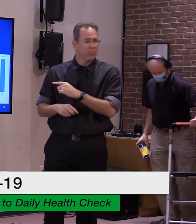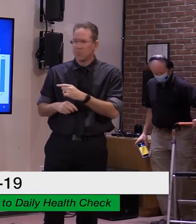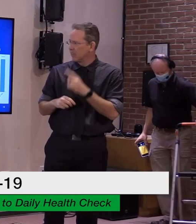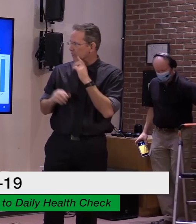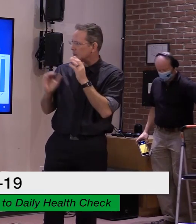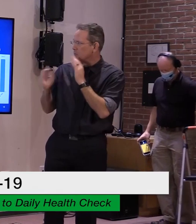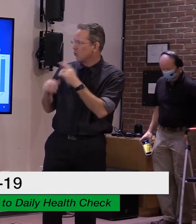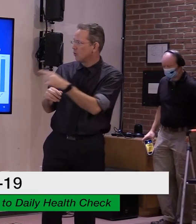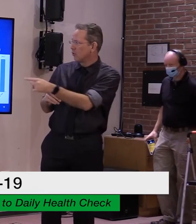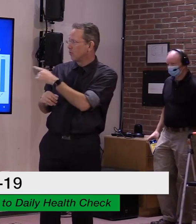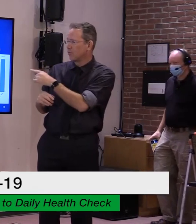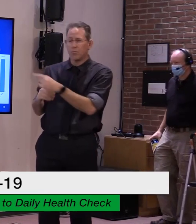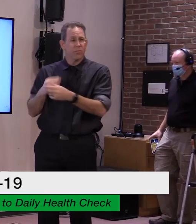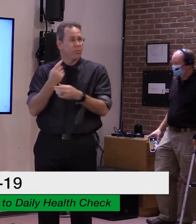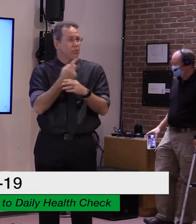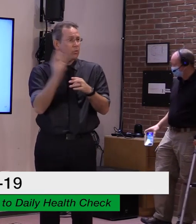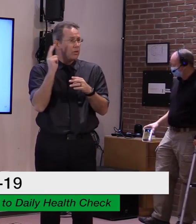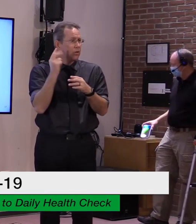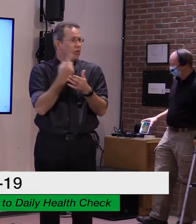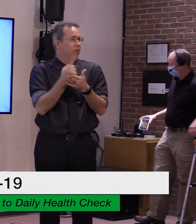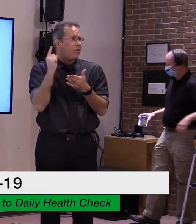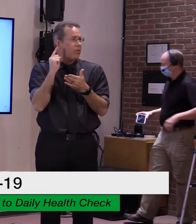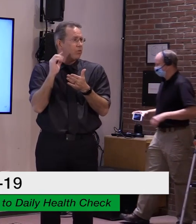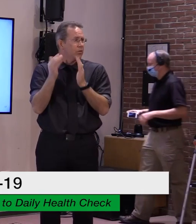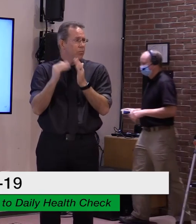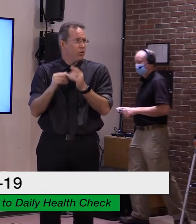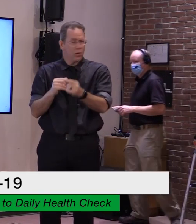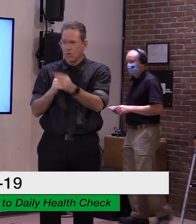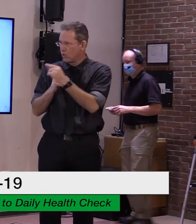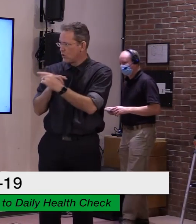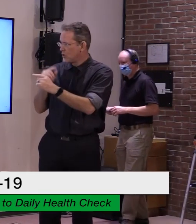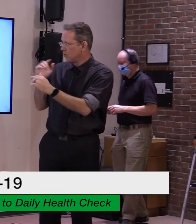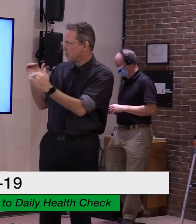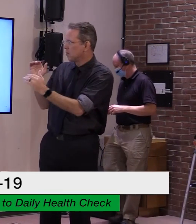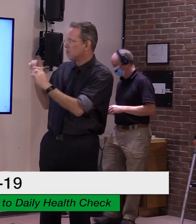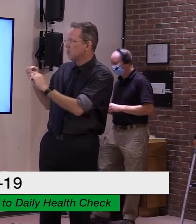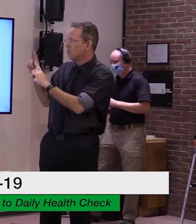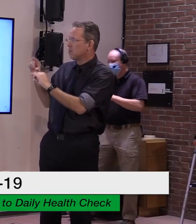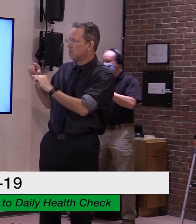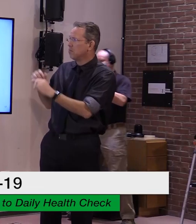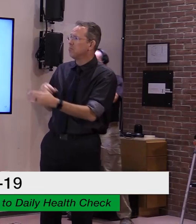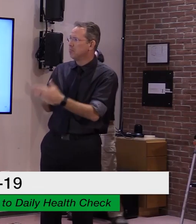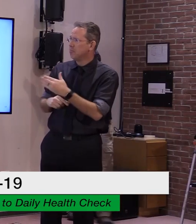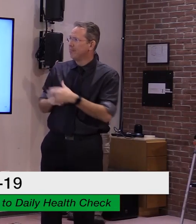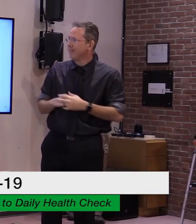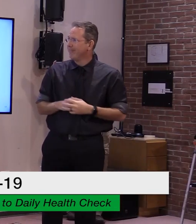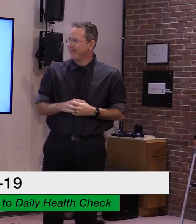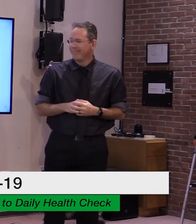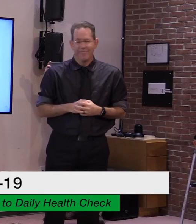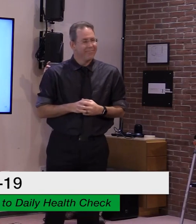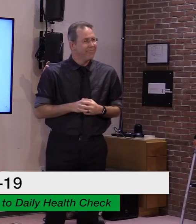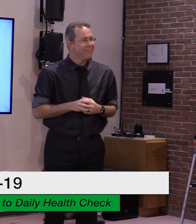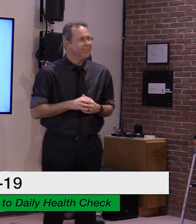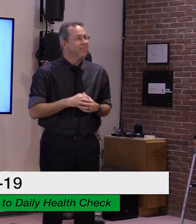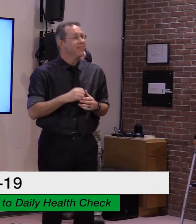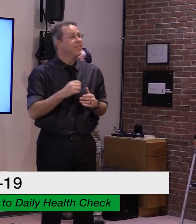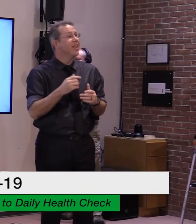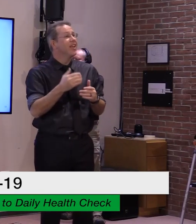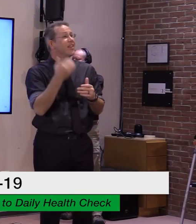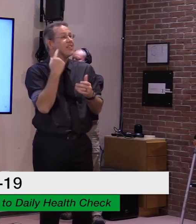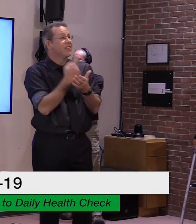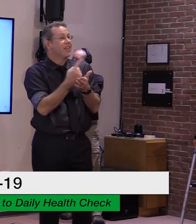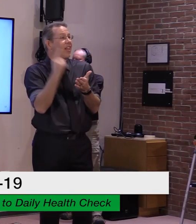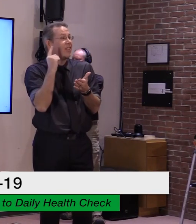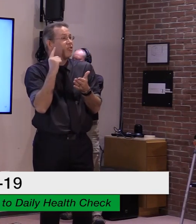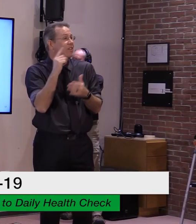12 percent last week for example cases went up nearly 50 percent and if we go to the next slide you'll see